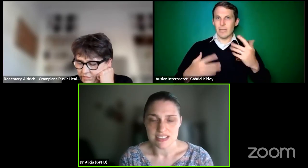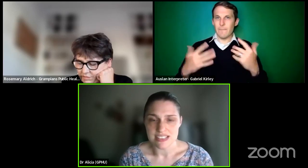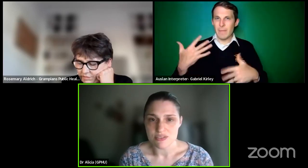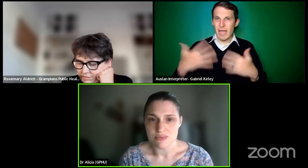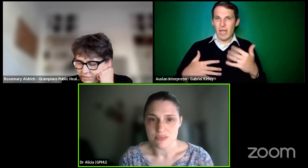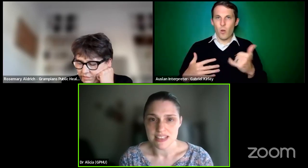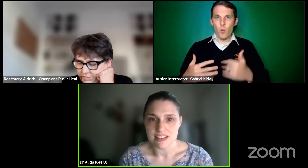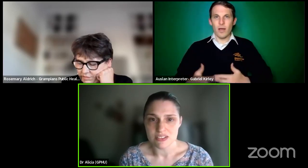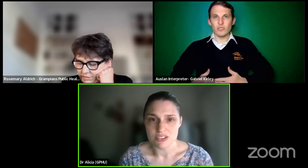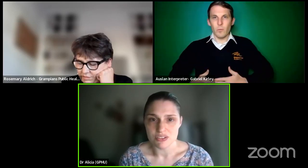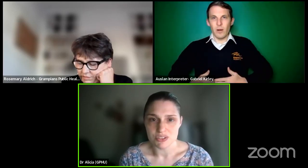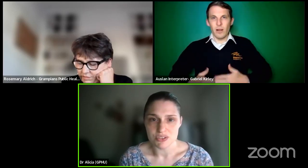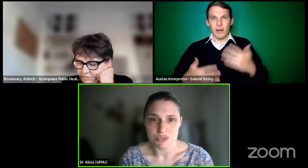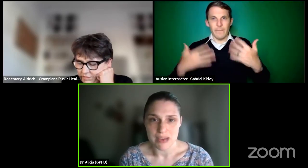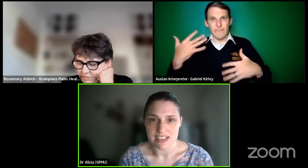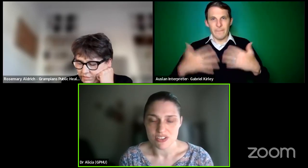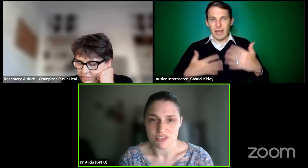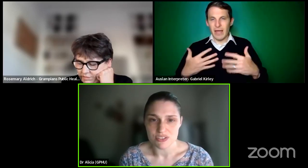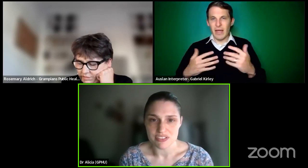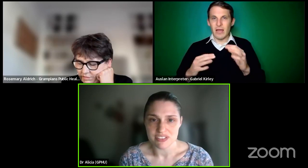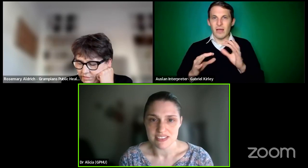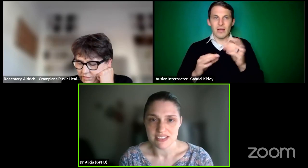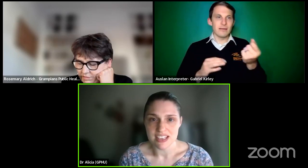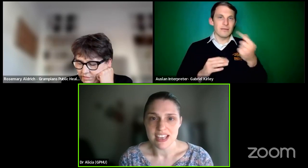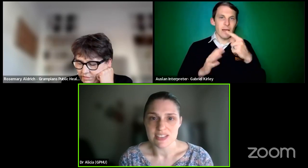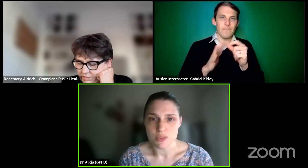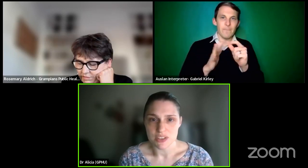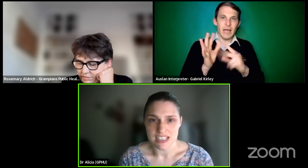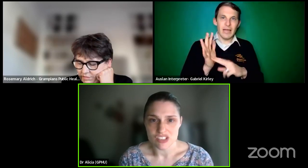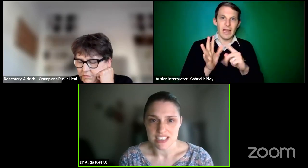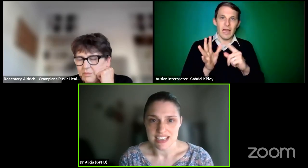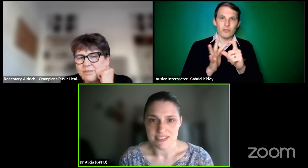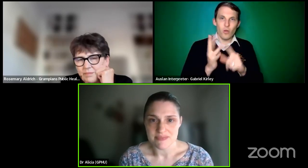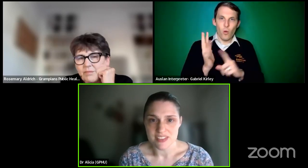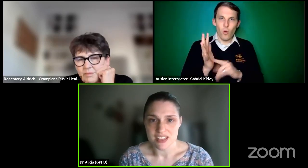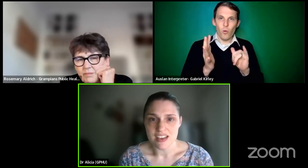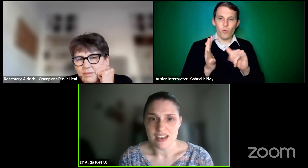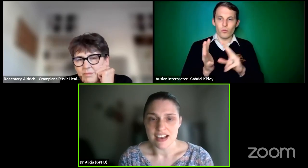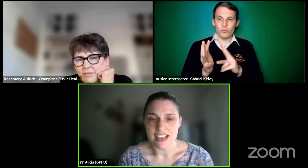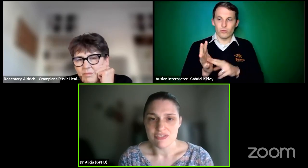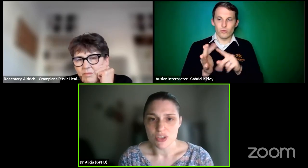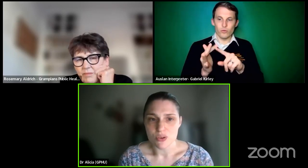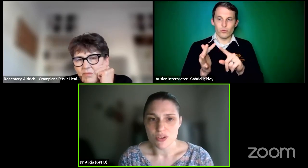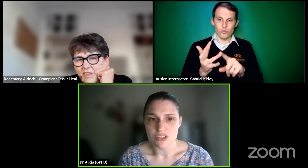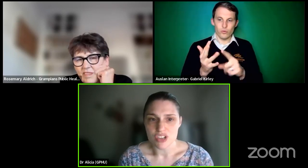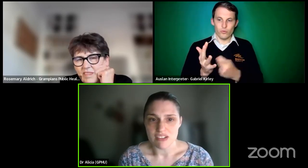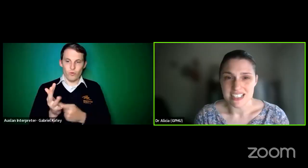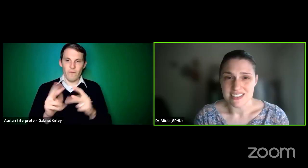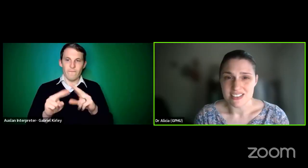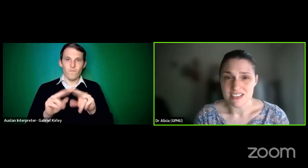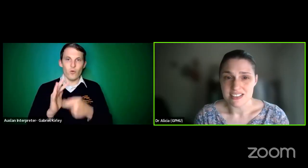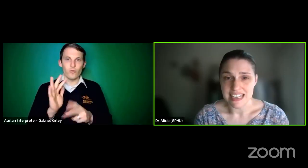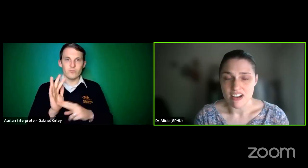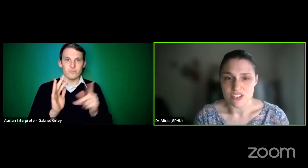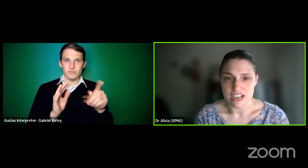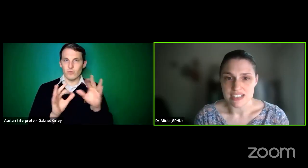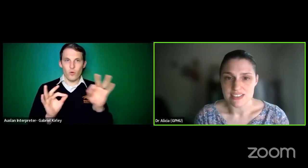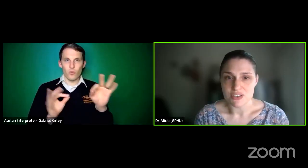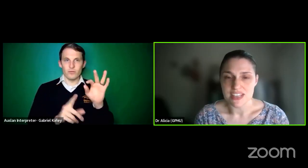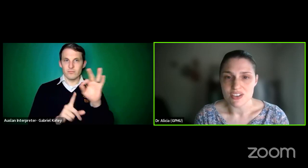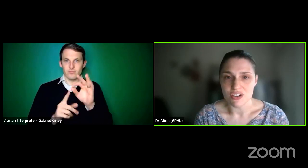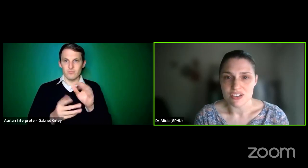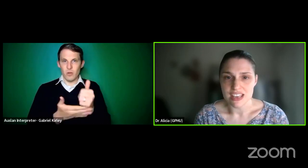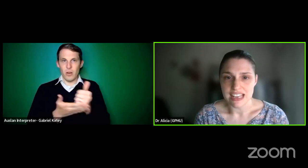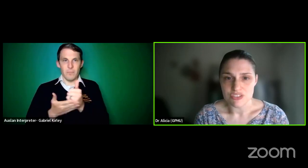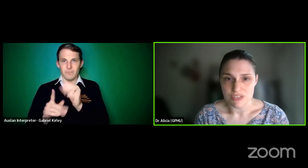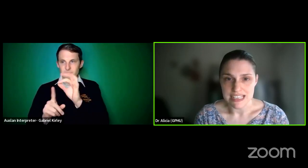does not settle with your usual Panadol or Nurofen is worth getting checked out. If your child is dehydrated, so